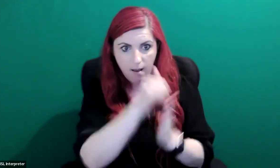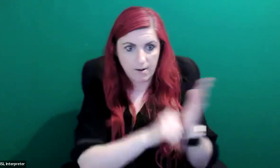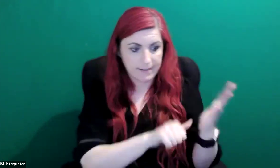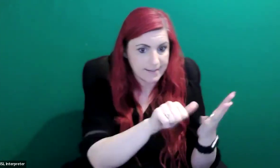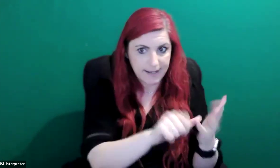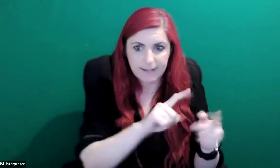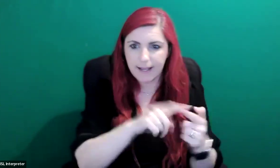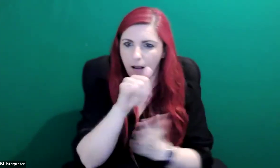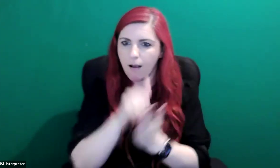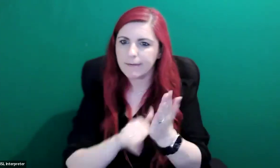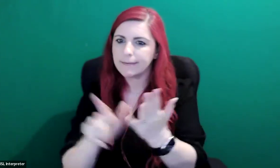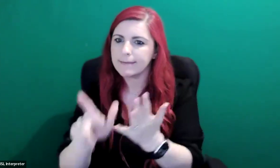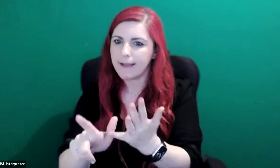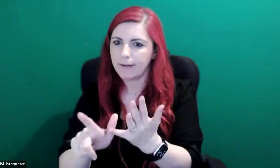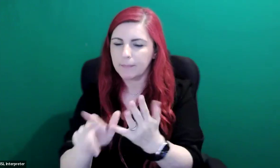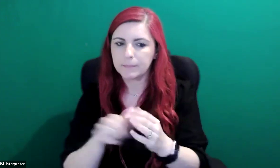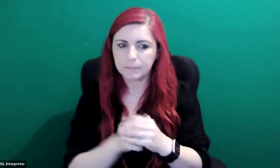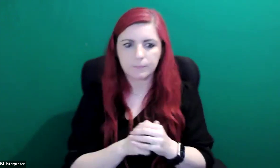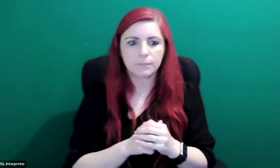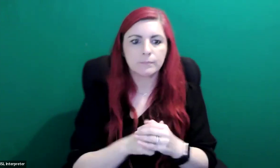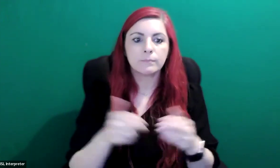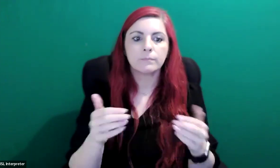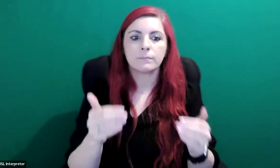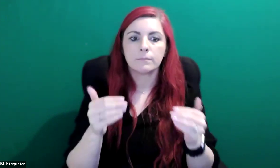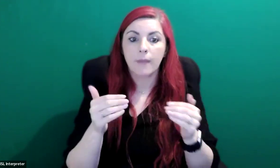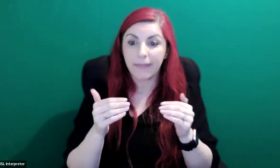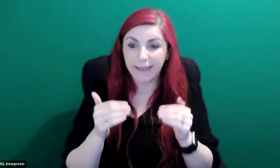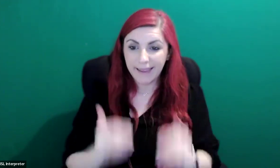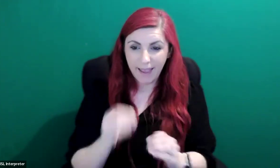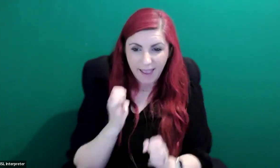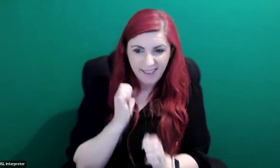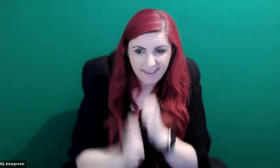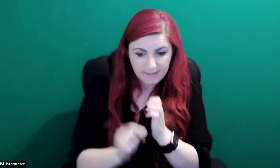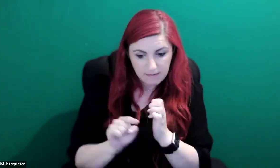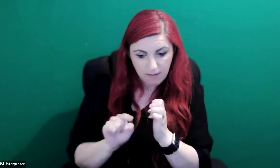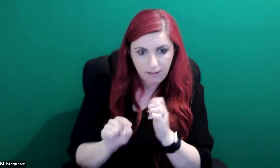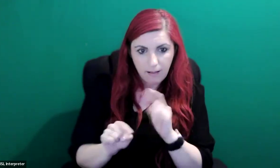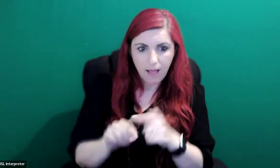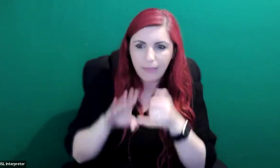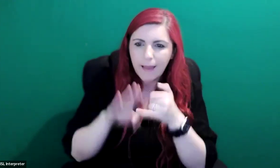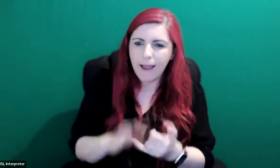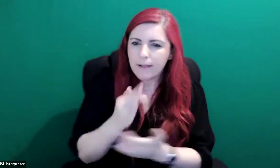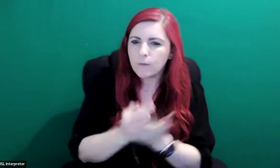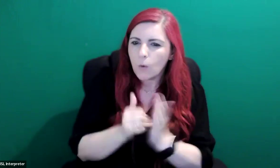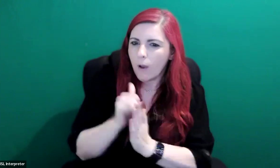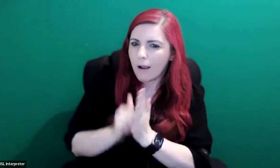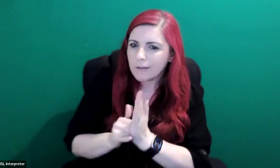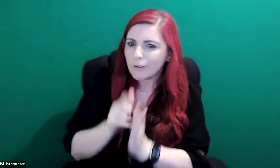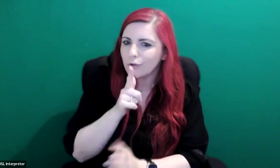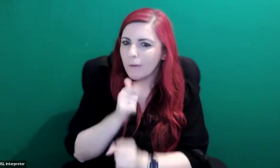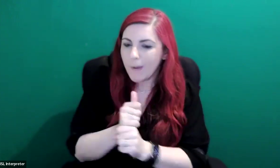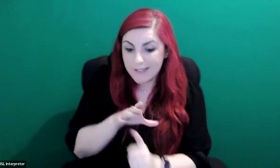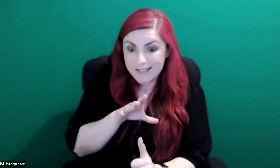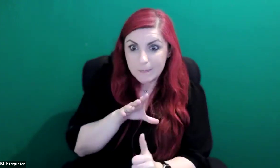6 and 7 of the convention. And then at the very end of the convention, the last few articles talk about